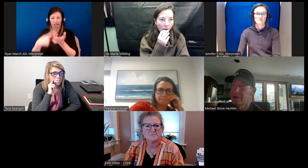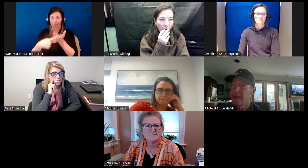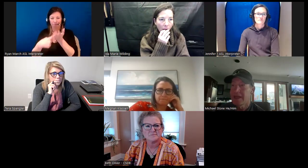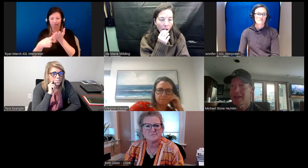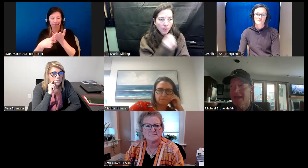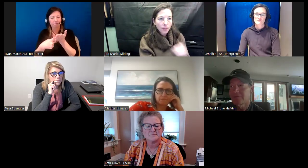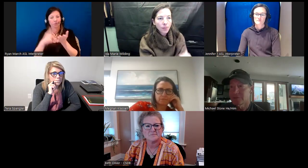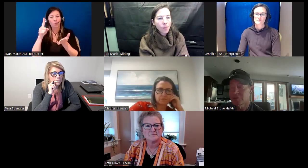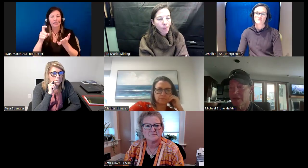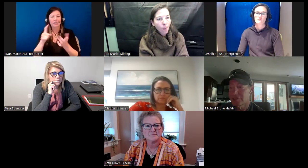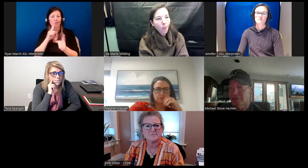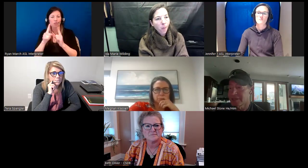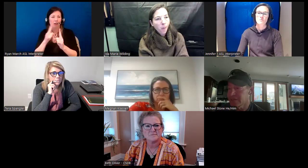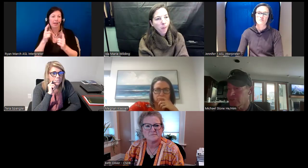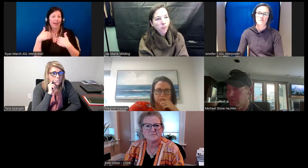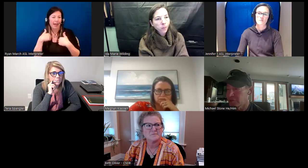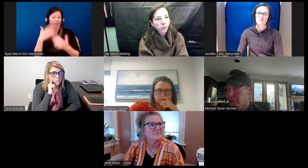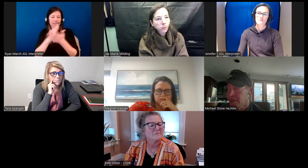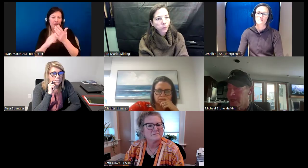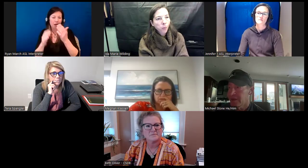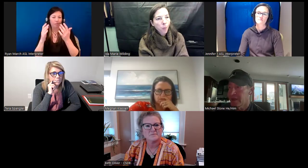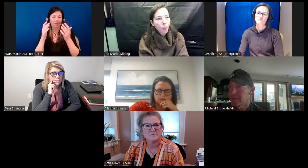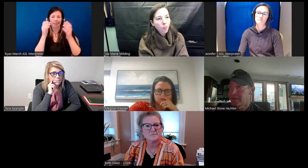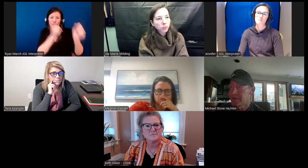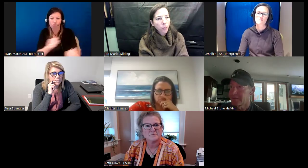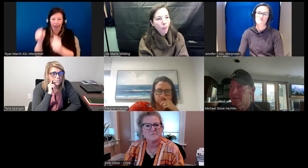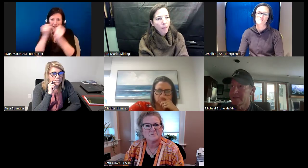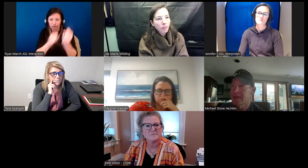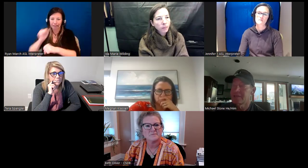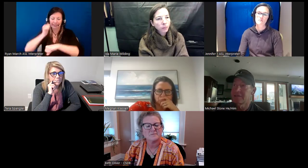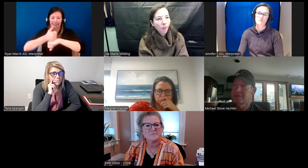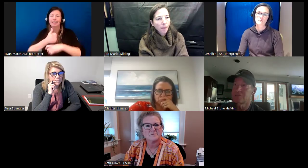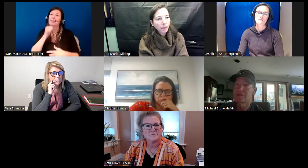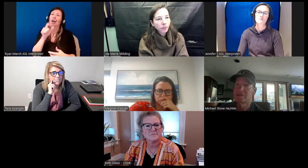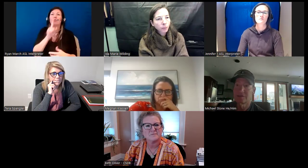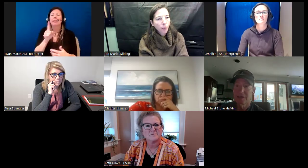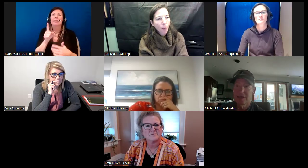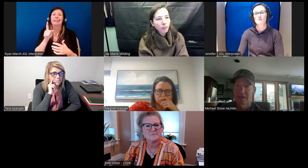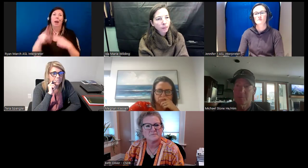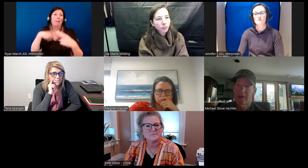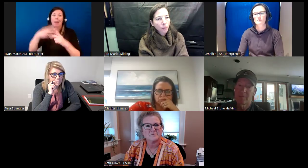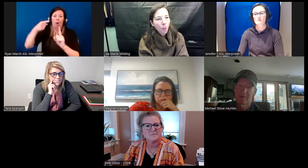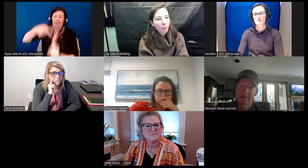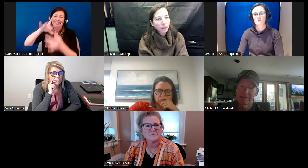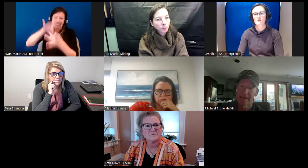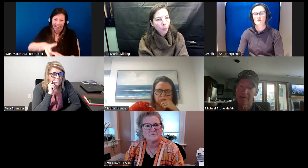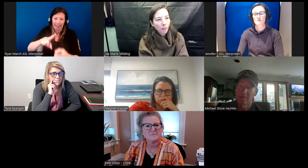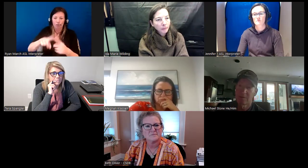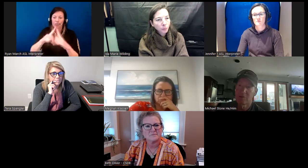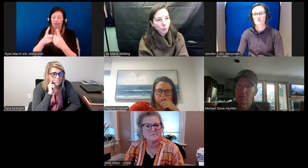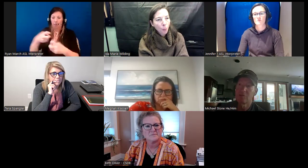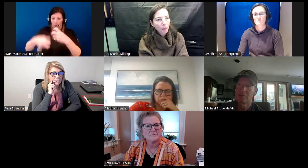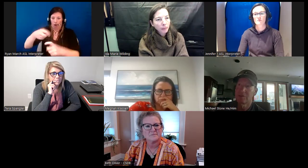have and have some strategy. It's not so much that being tied to the district is a problem, is